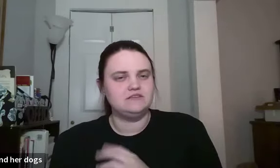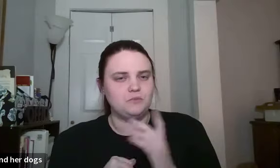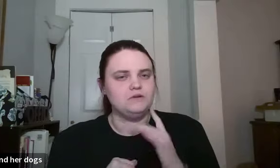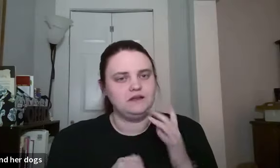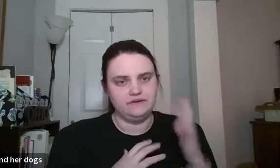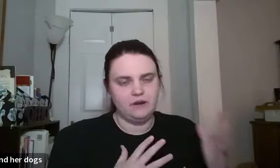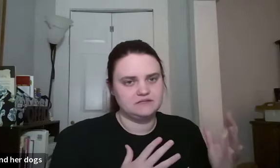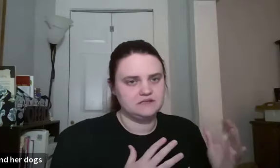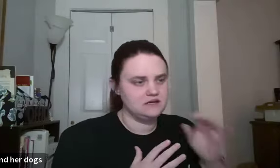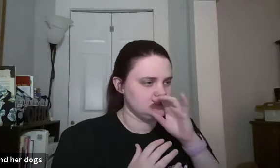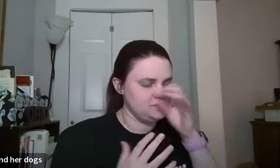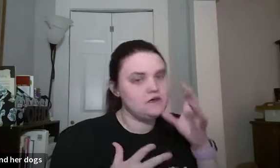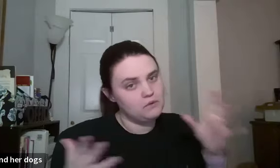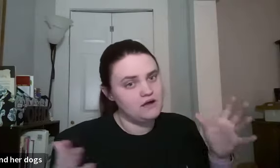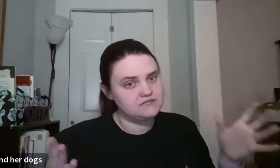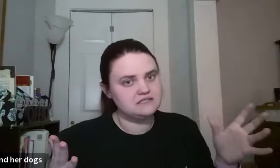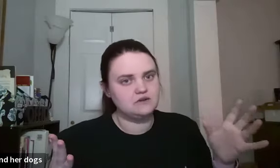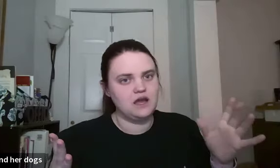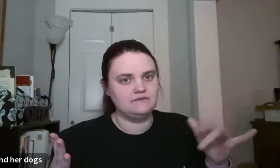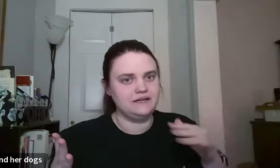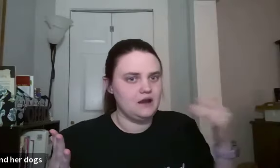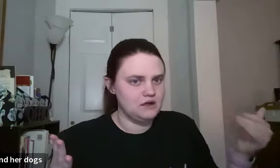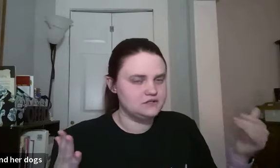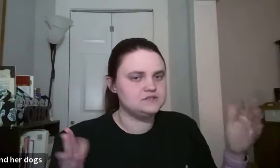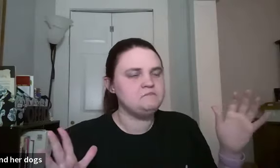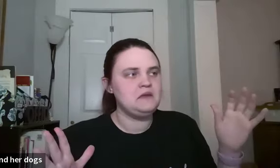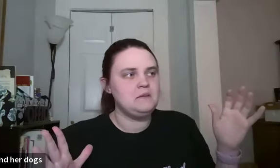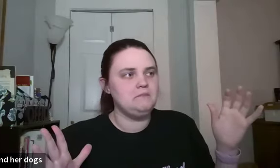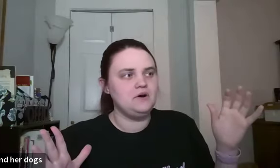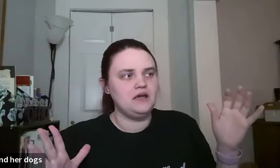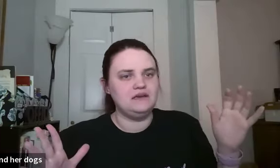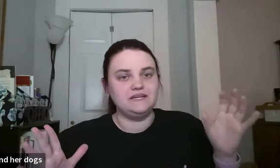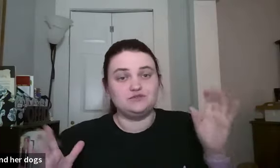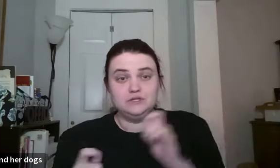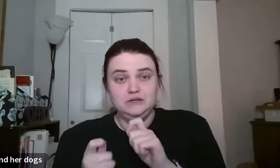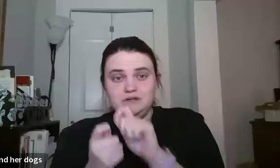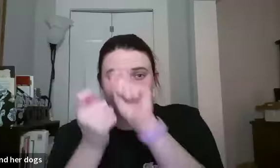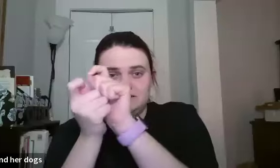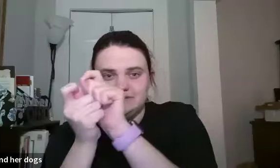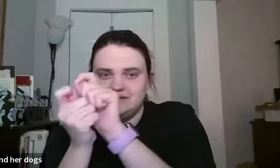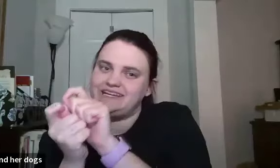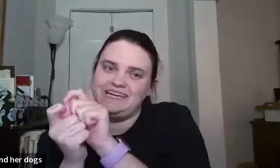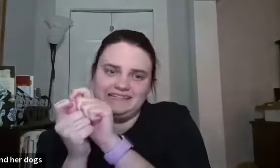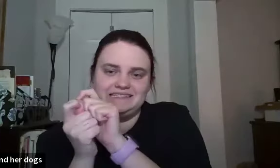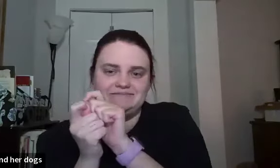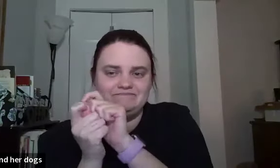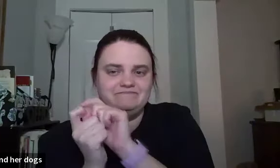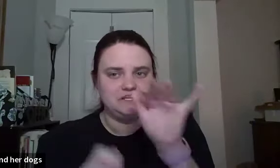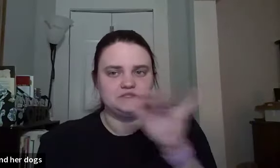more likely to have a sign. There's a few that will have signs that are kind of like outliers, but if it gets really, really, really specific, it's finger